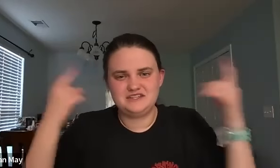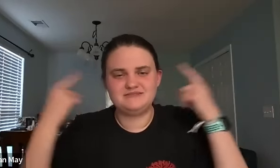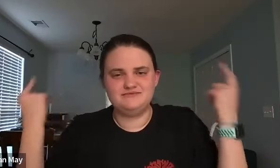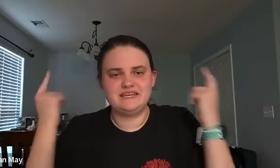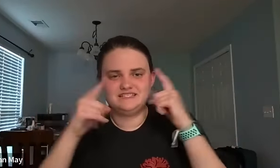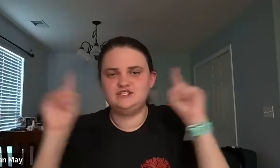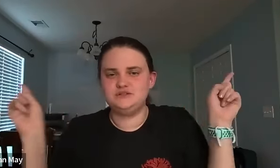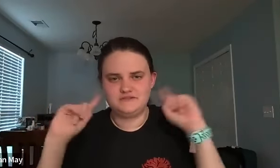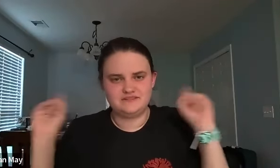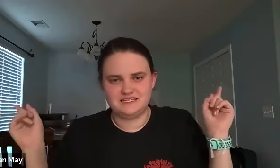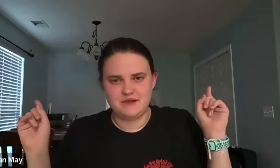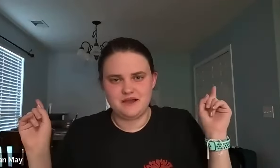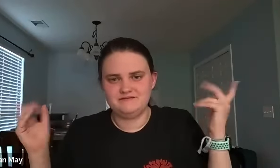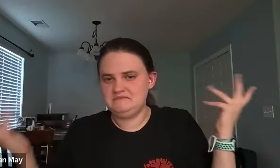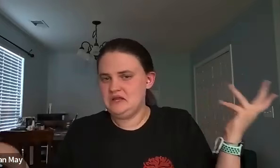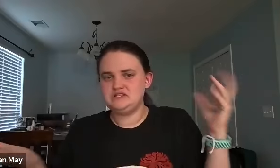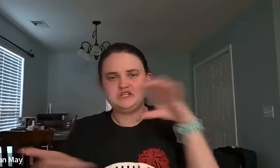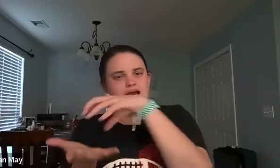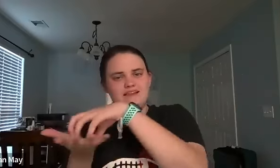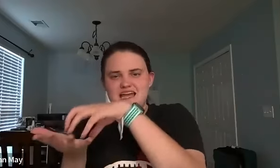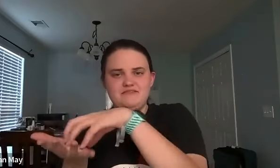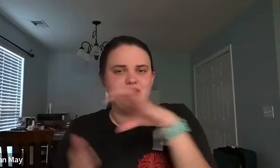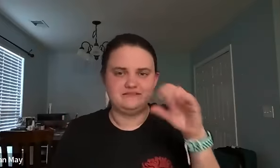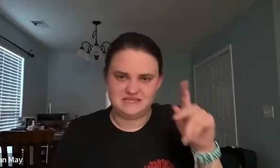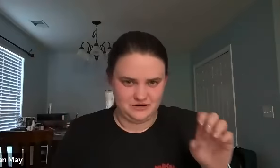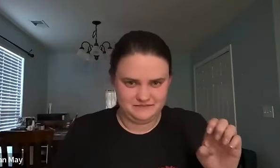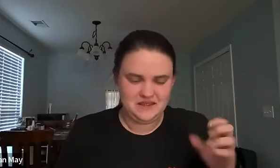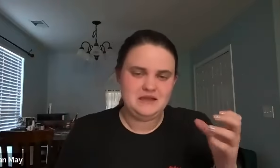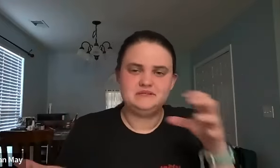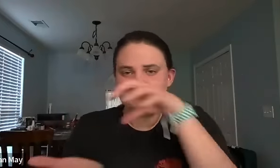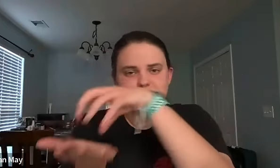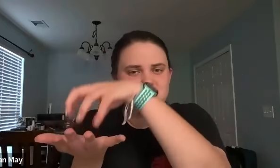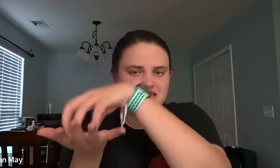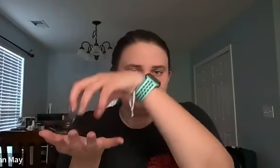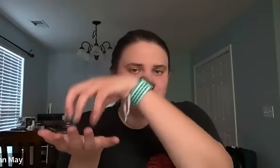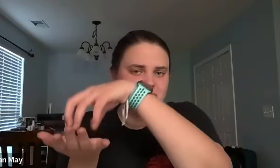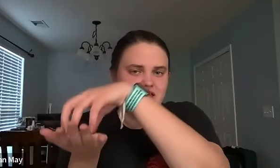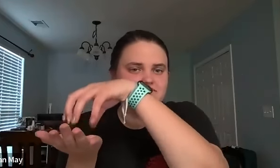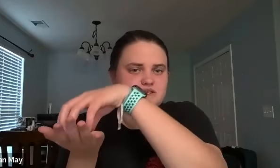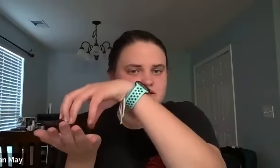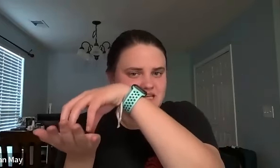that makes two different things in my mind. So I like to have them kind of separate. But some people are just like cake, cupcake, it's all the same.